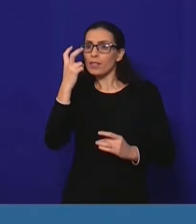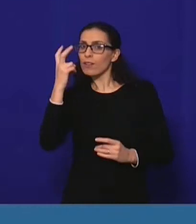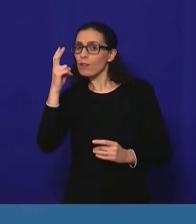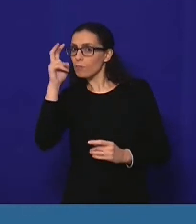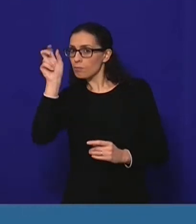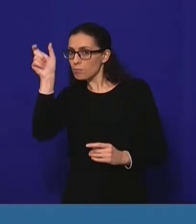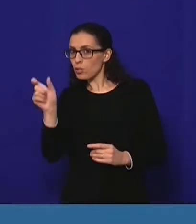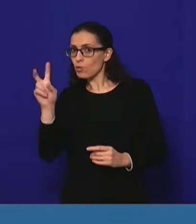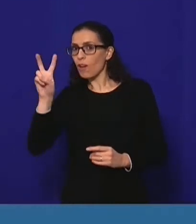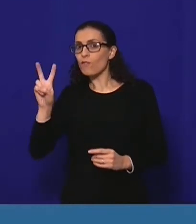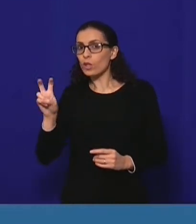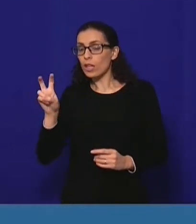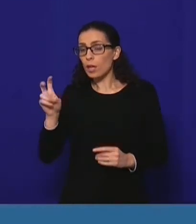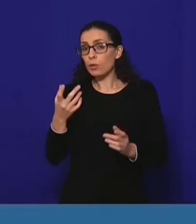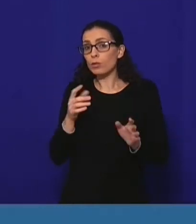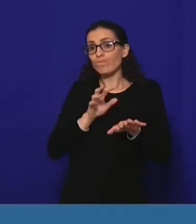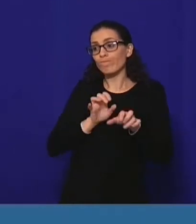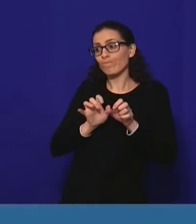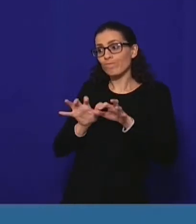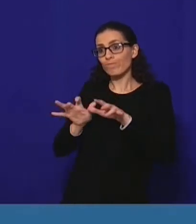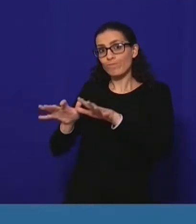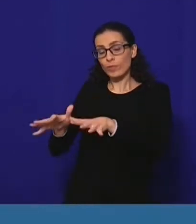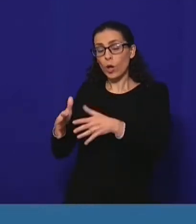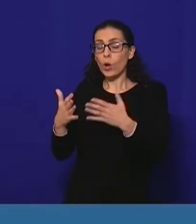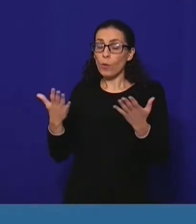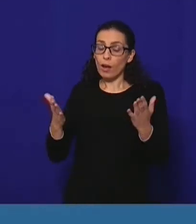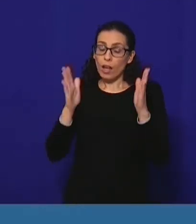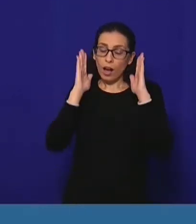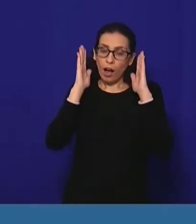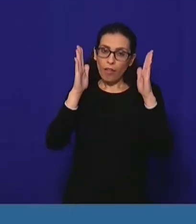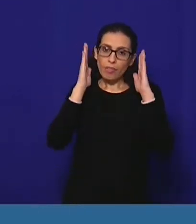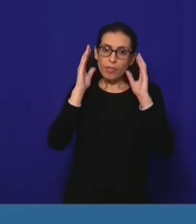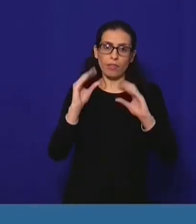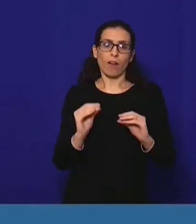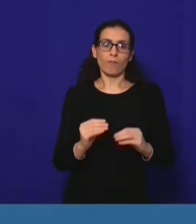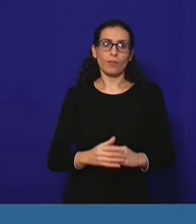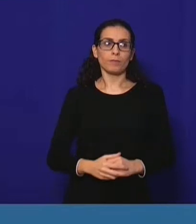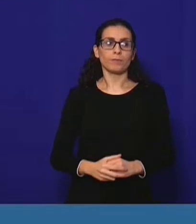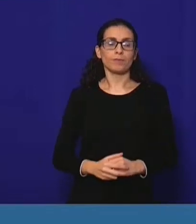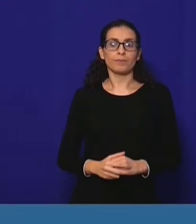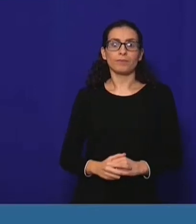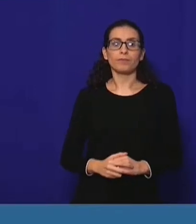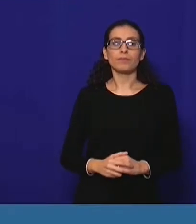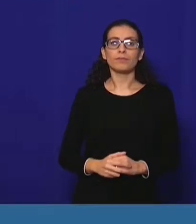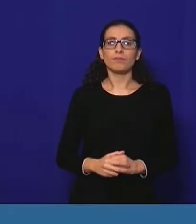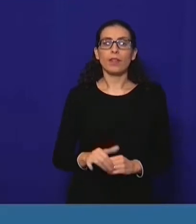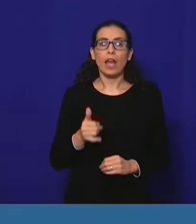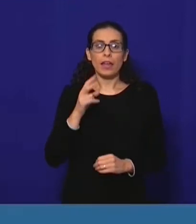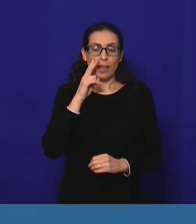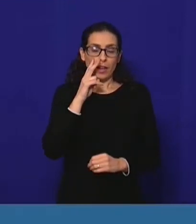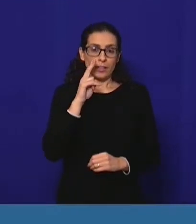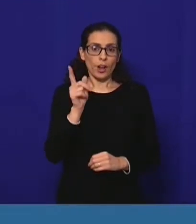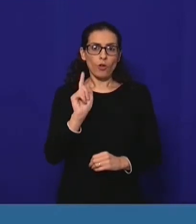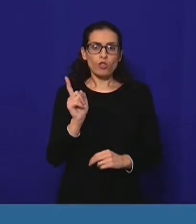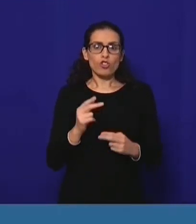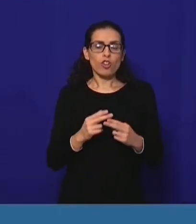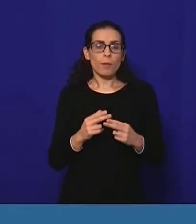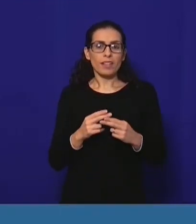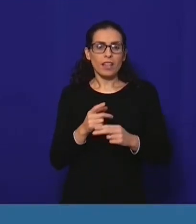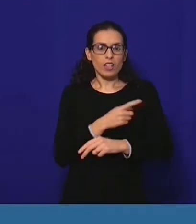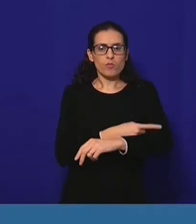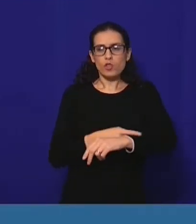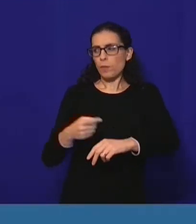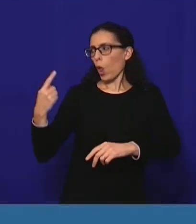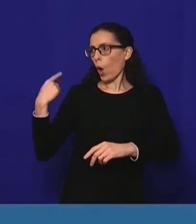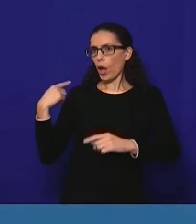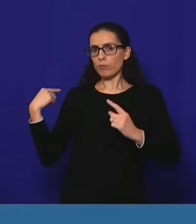l-virus lilhom. Allura kawtela minn hemmhekk. Jekk inħarsu ġara meta tqabbel mill-ġimgħa l-oħra għal